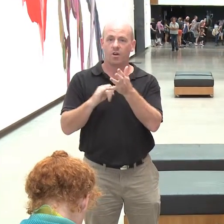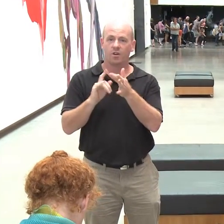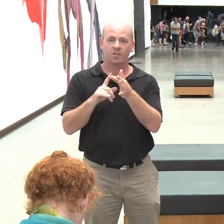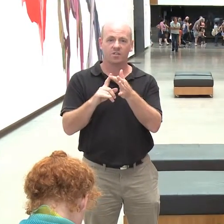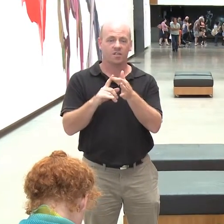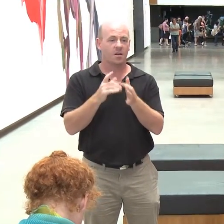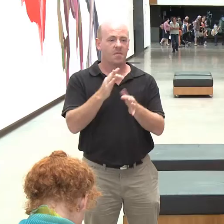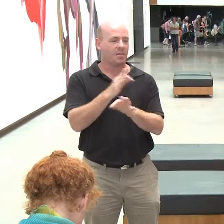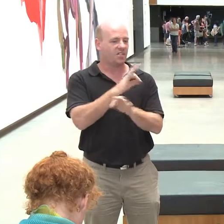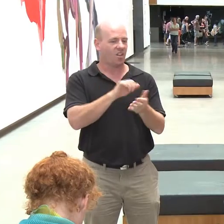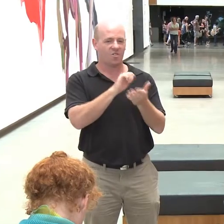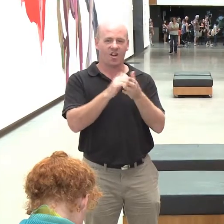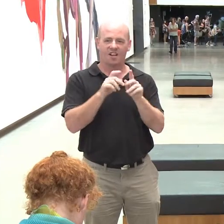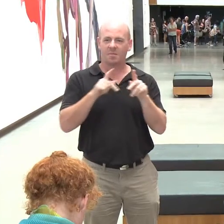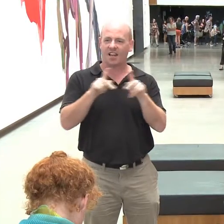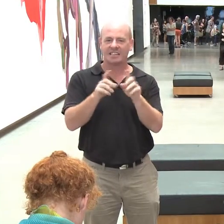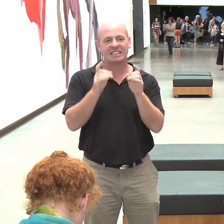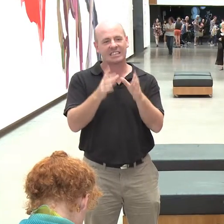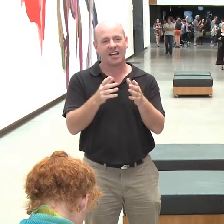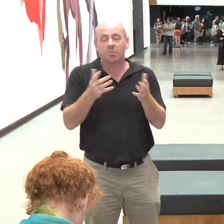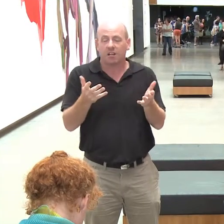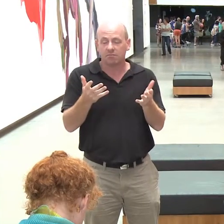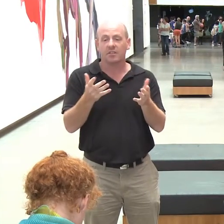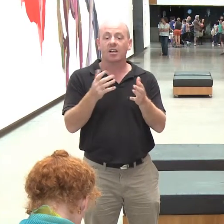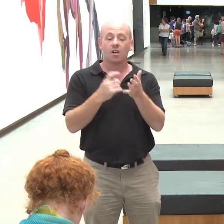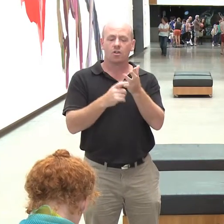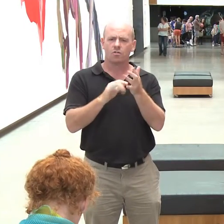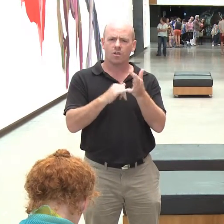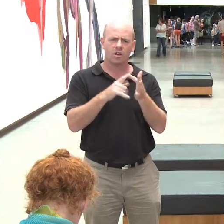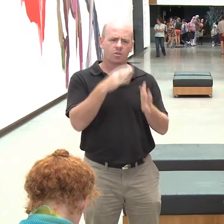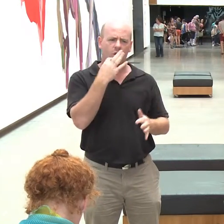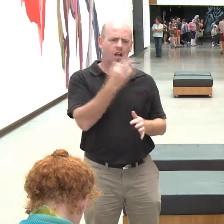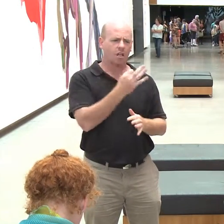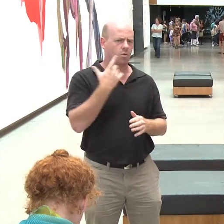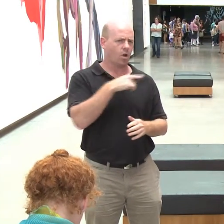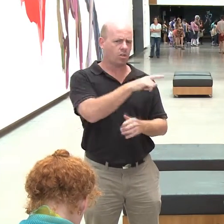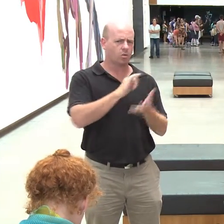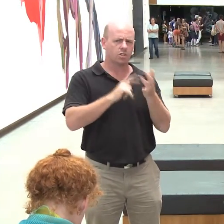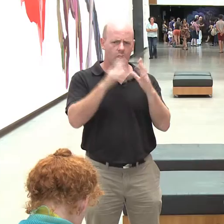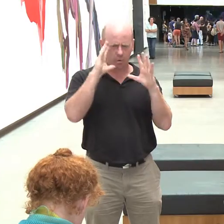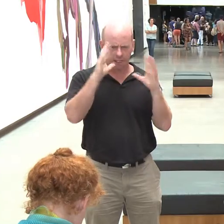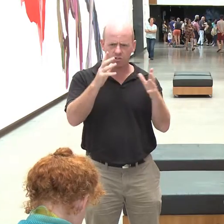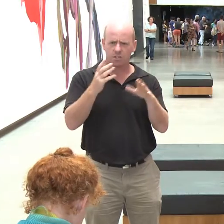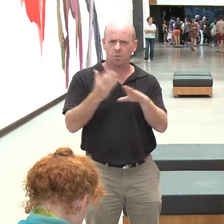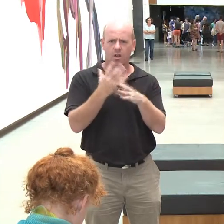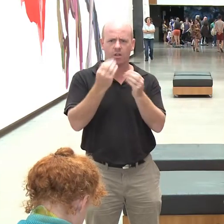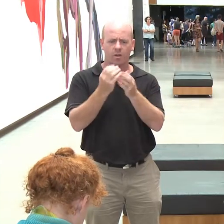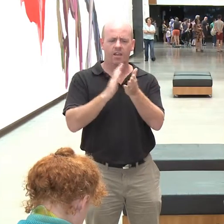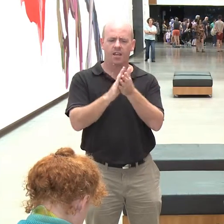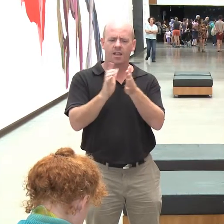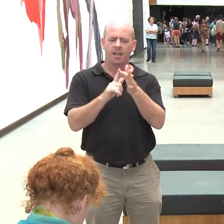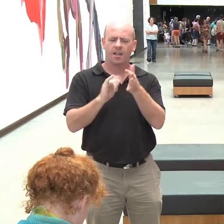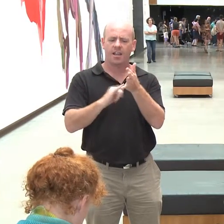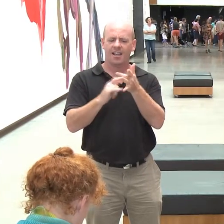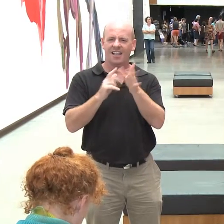and it may not be the right place to start, but it's a place to start. Rose, why are you so interested in working with hessian,